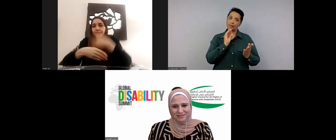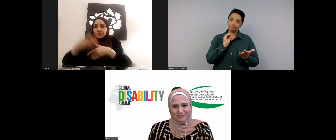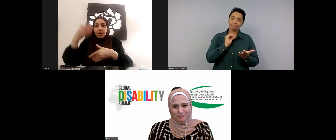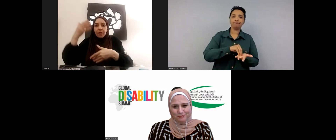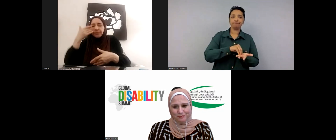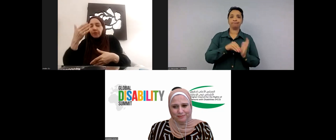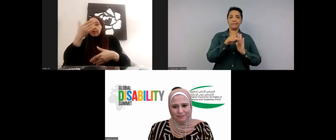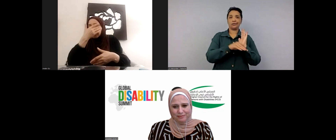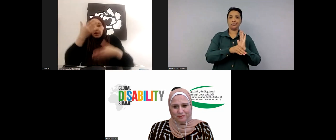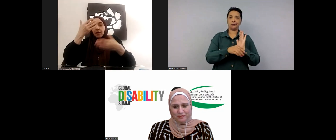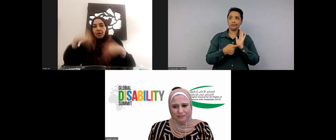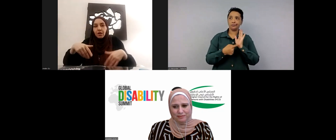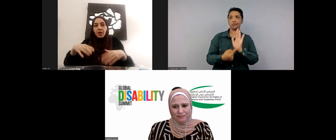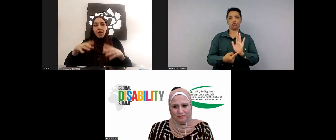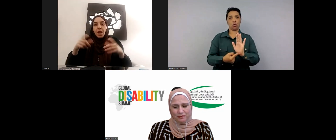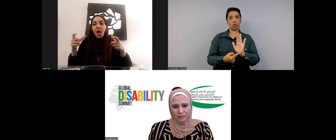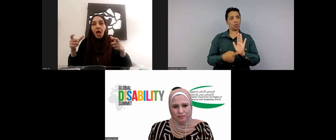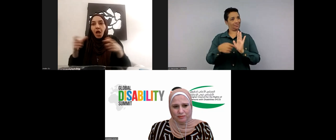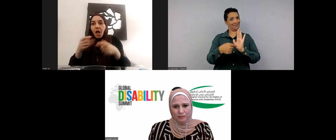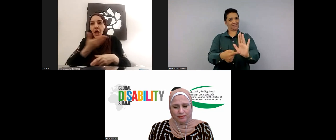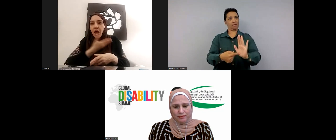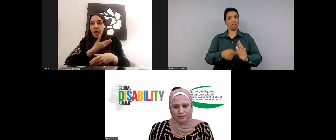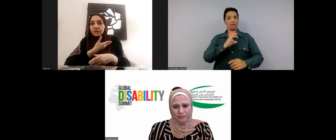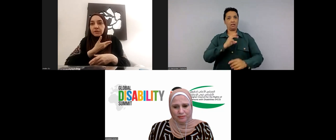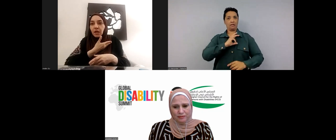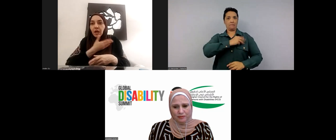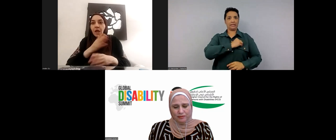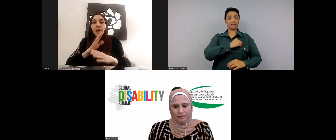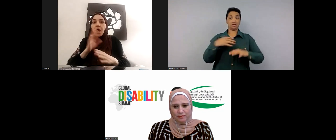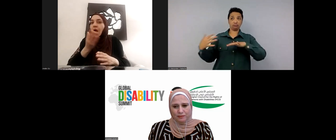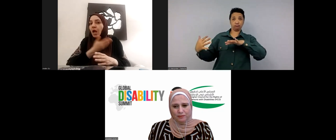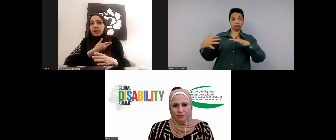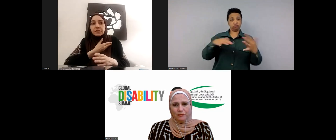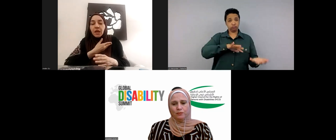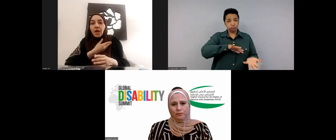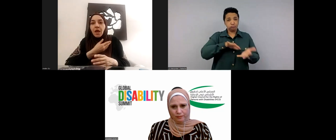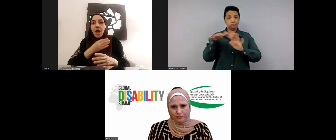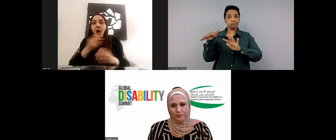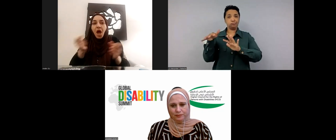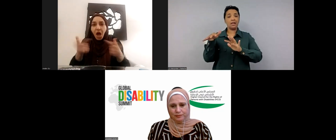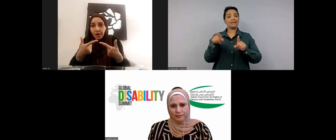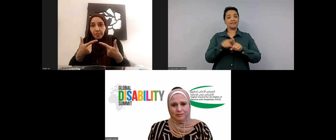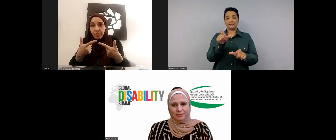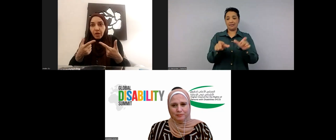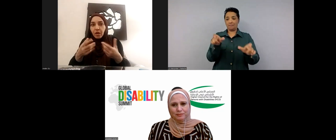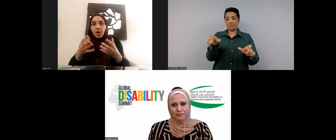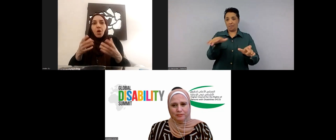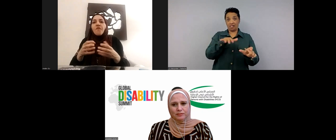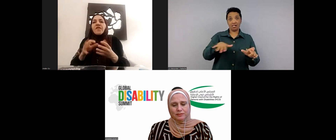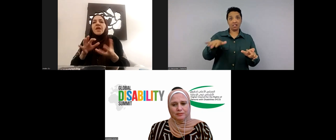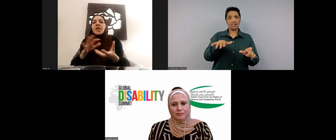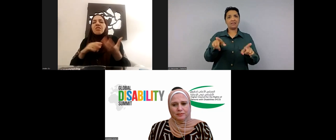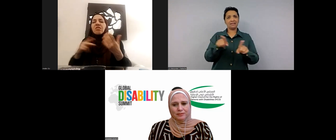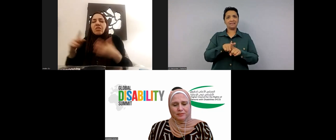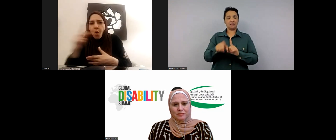be an example for the crisis faced by the people, or the double